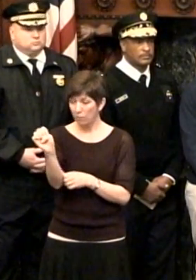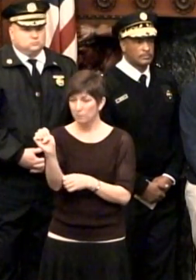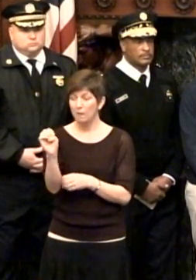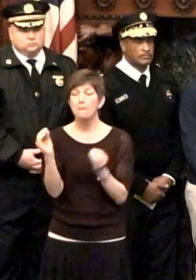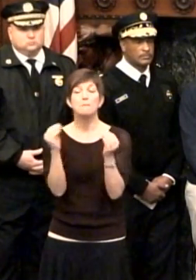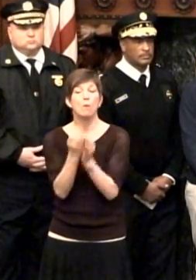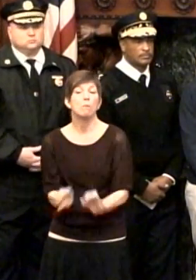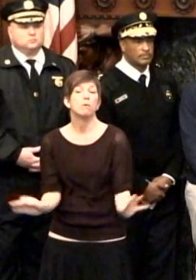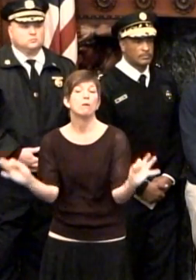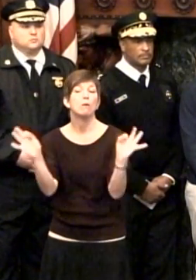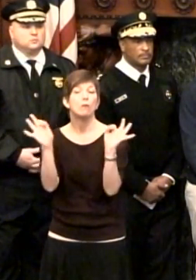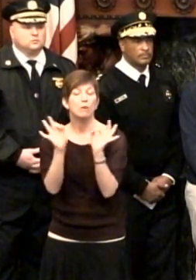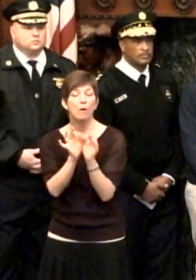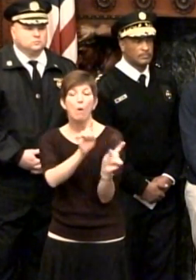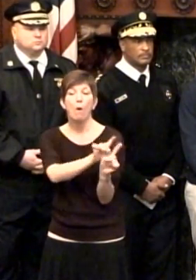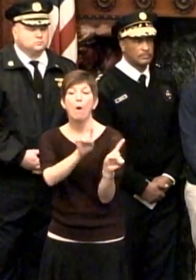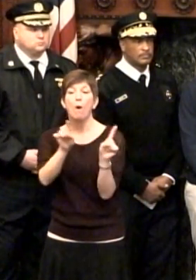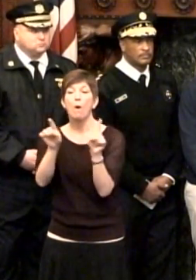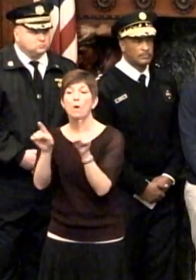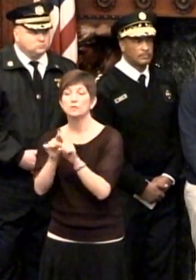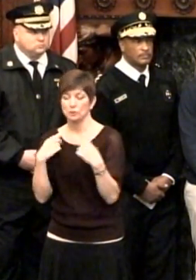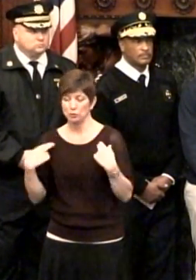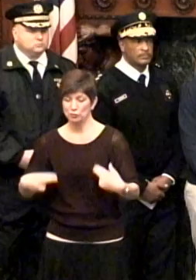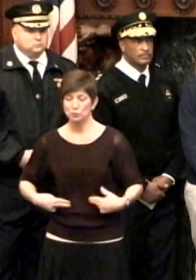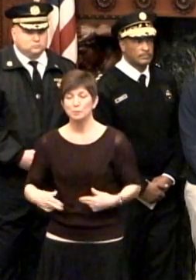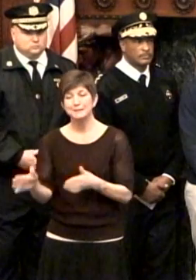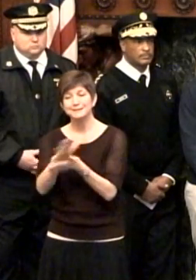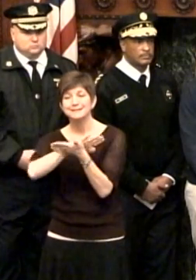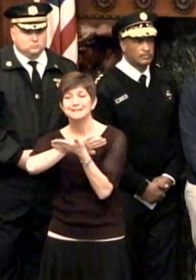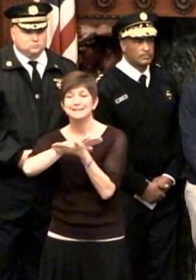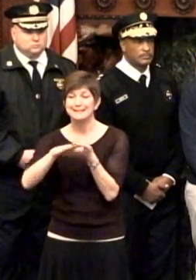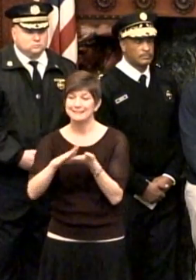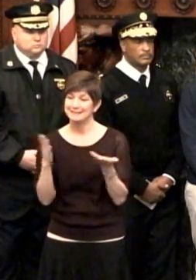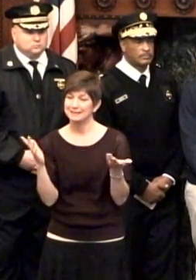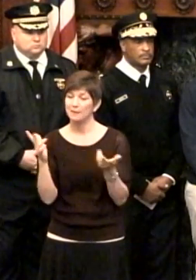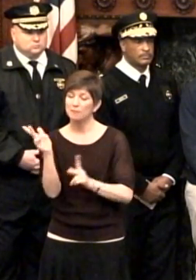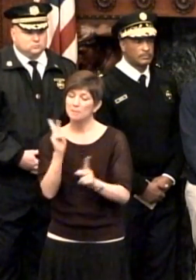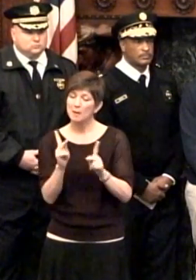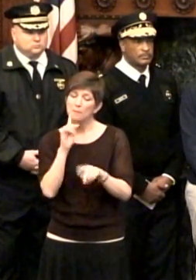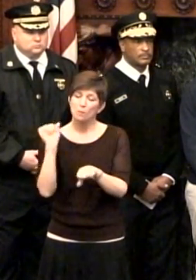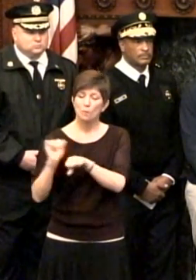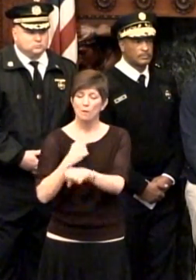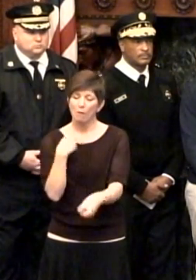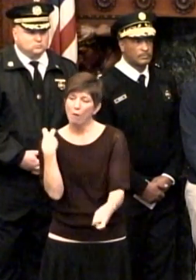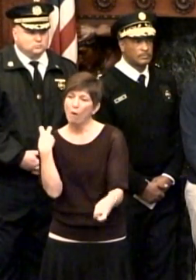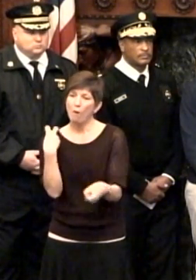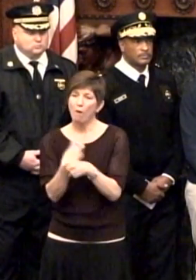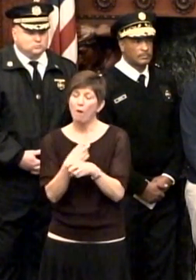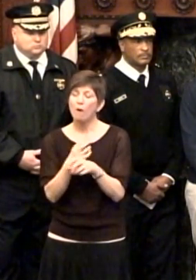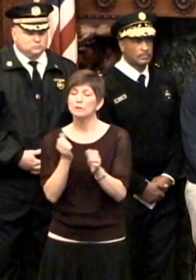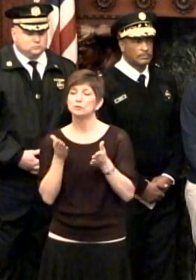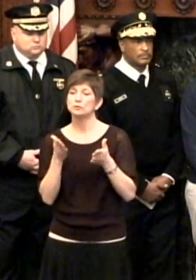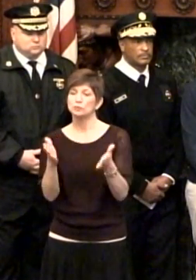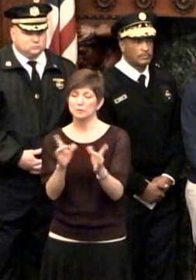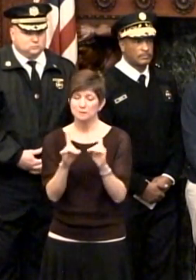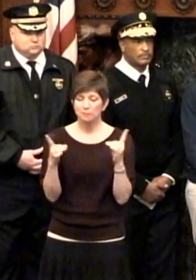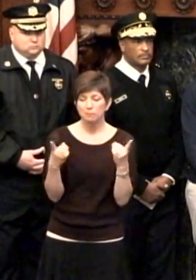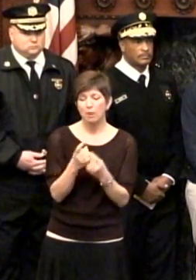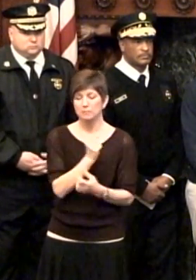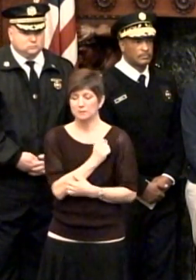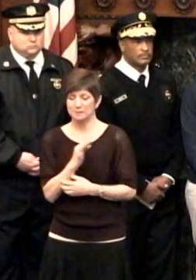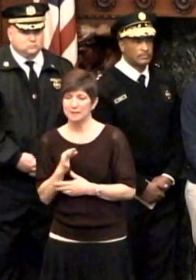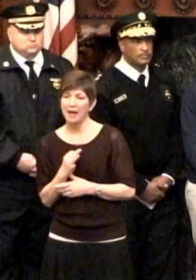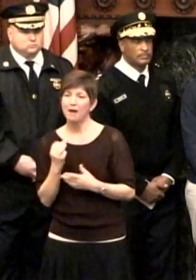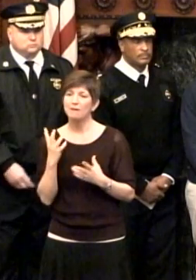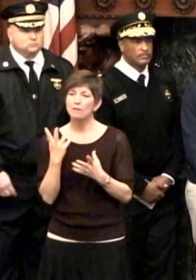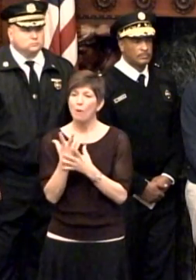more importantly, it is a violation of human decency to the hardworking Streets Department personnel and other city workers who are